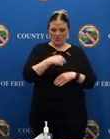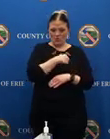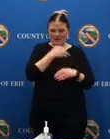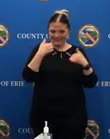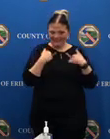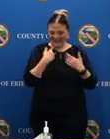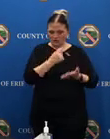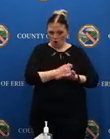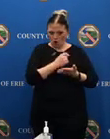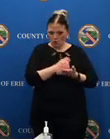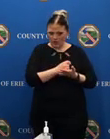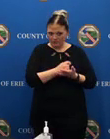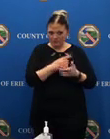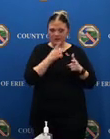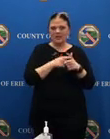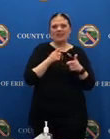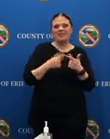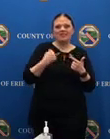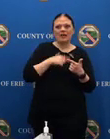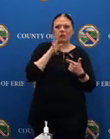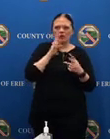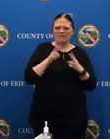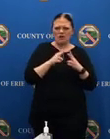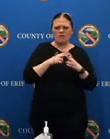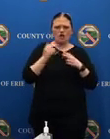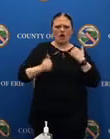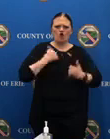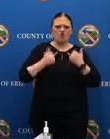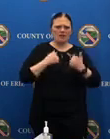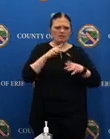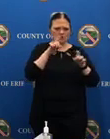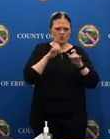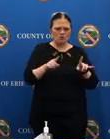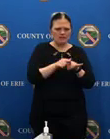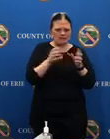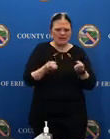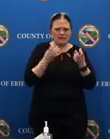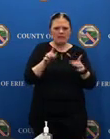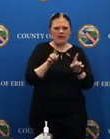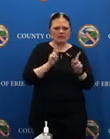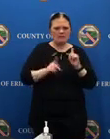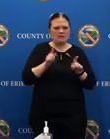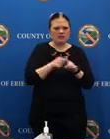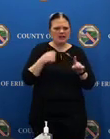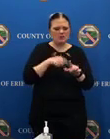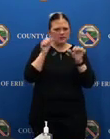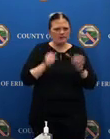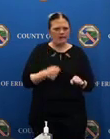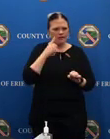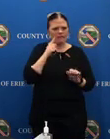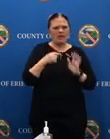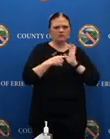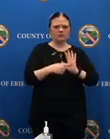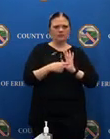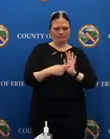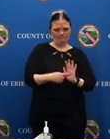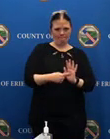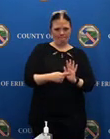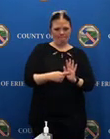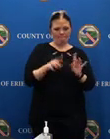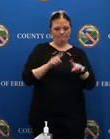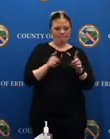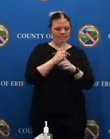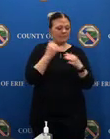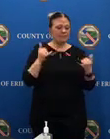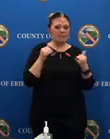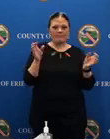for COVID-19, we will be very aggressive about testing as many people as we can that are symptomatic. However, right now,